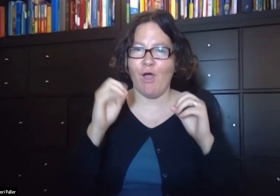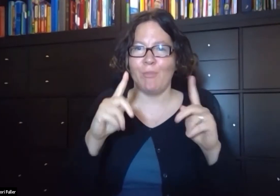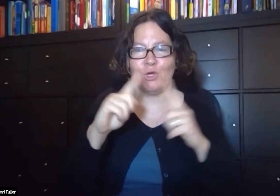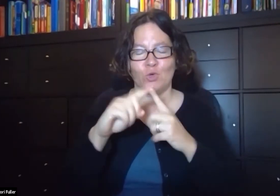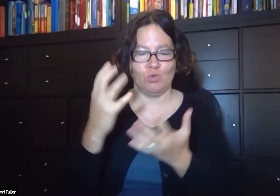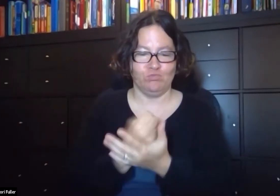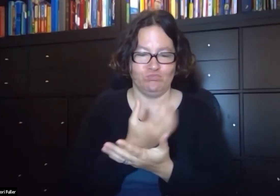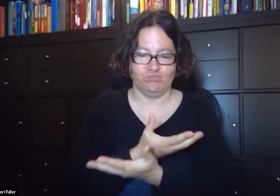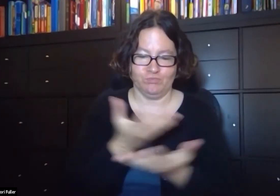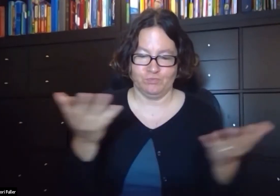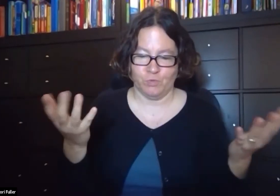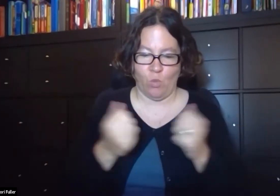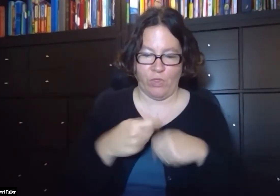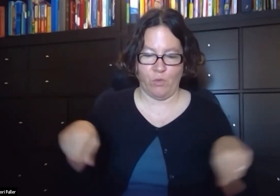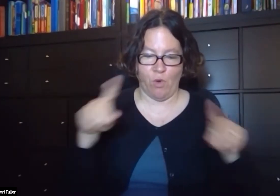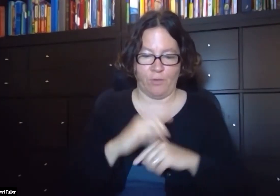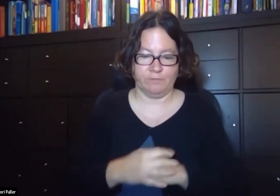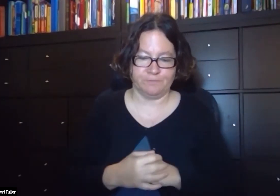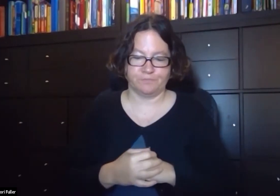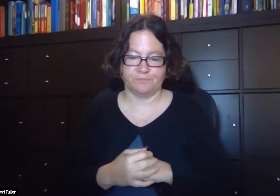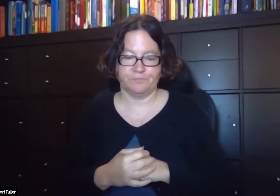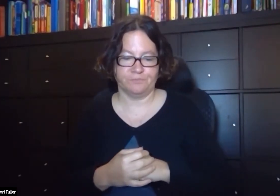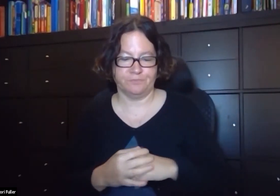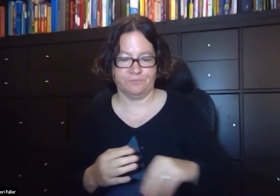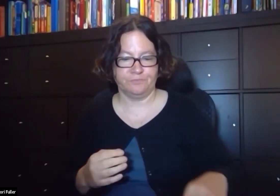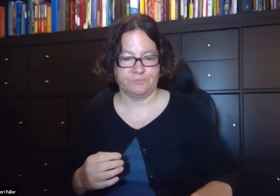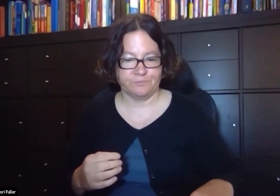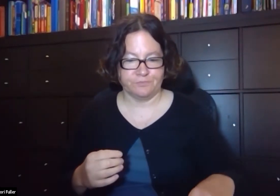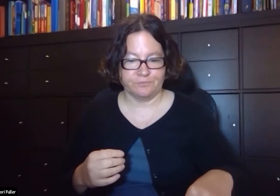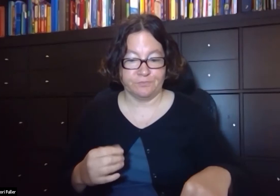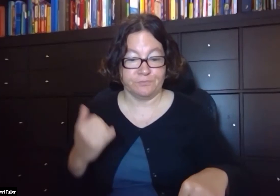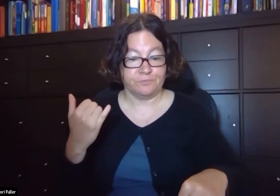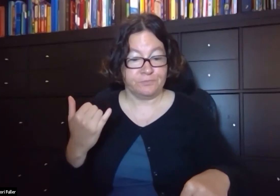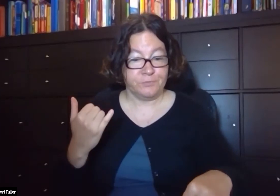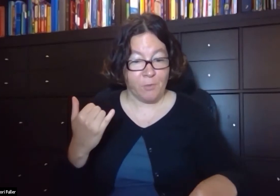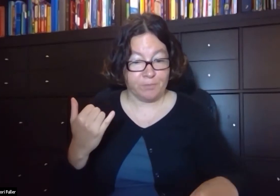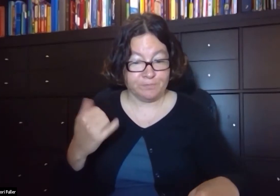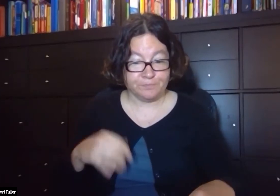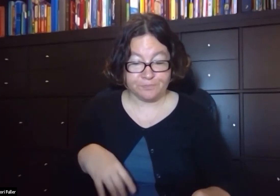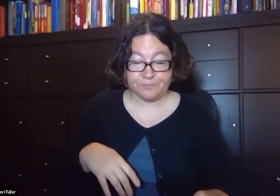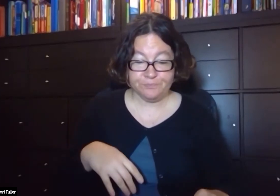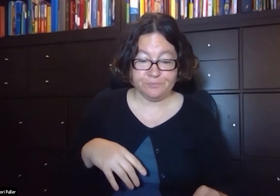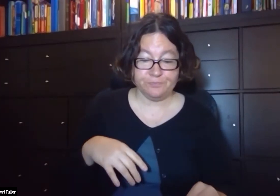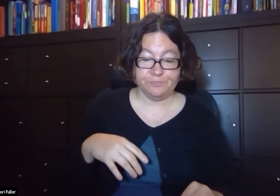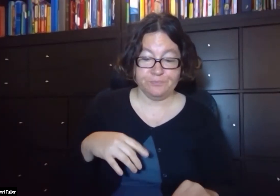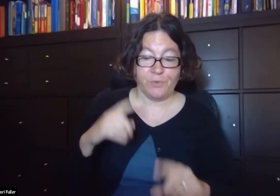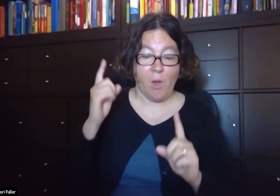Bethel, for sharing my message today and with everyone else who has joined us.